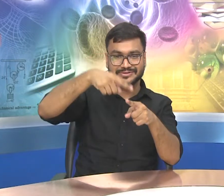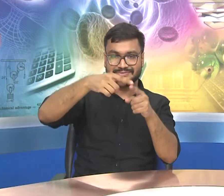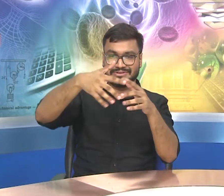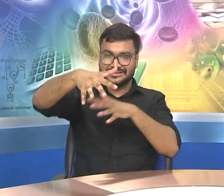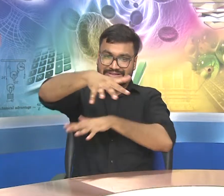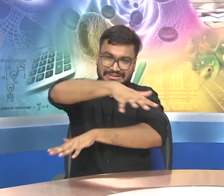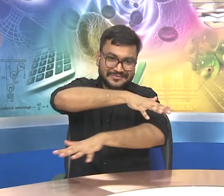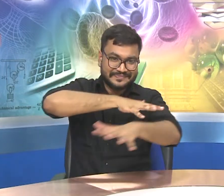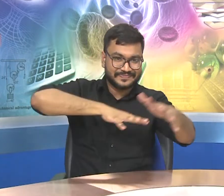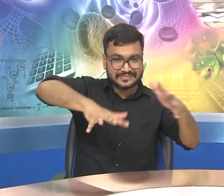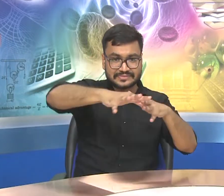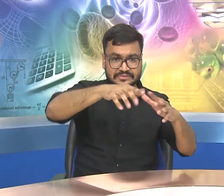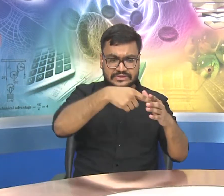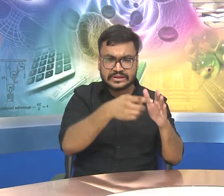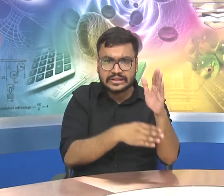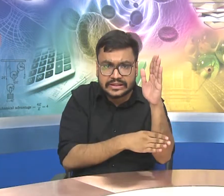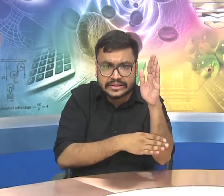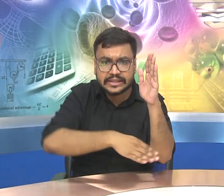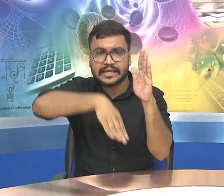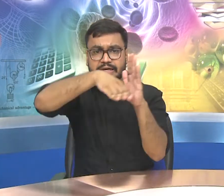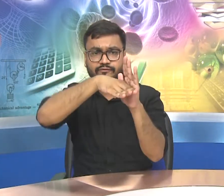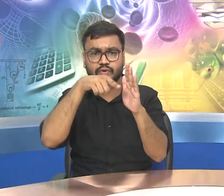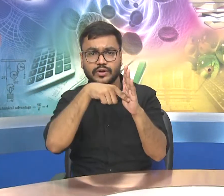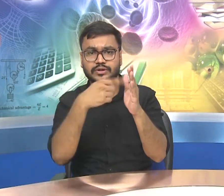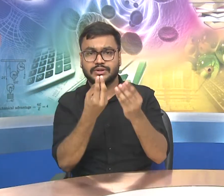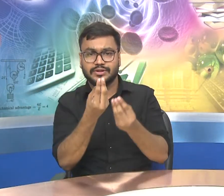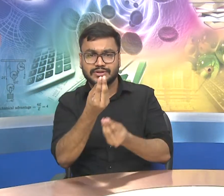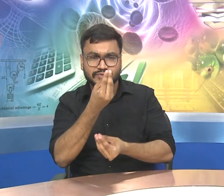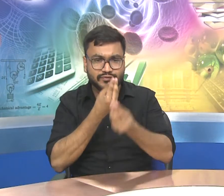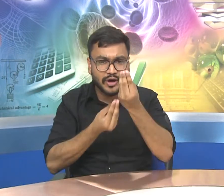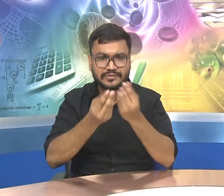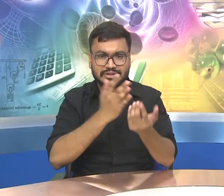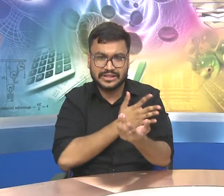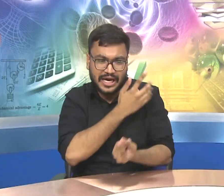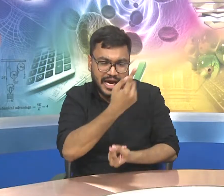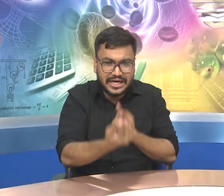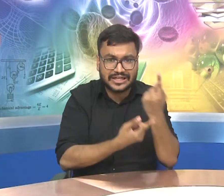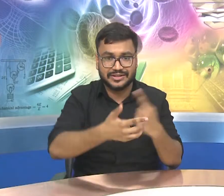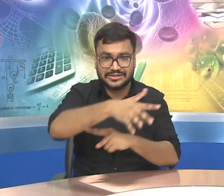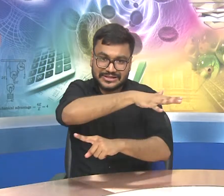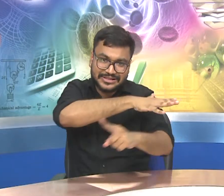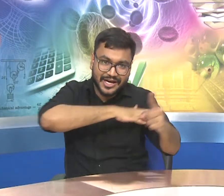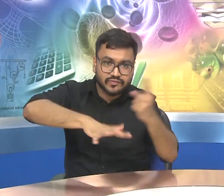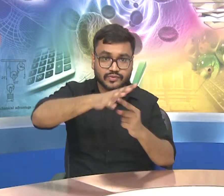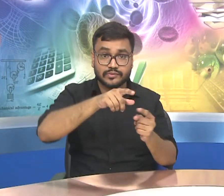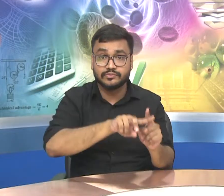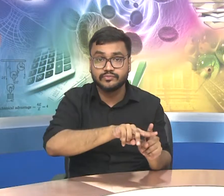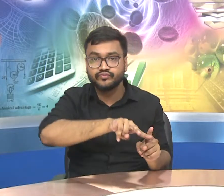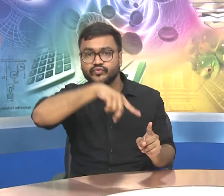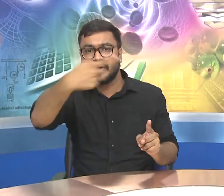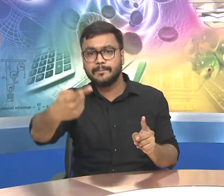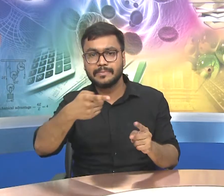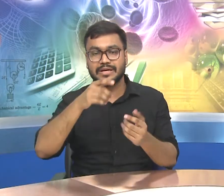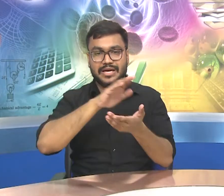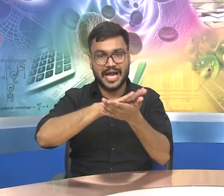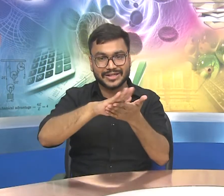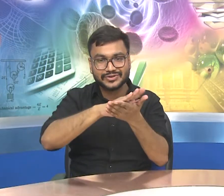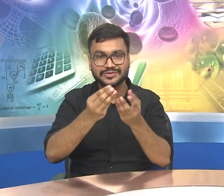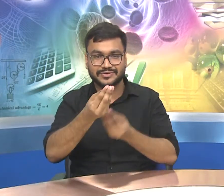a linear. This means energy moves in only one direction and